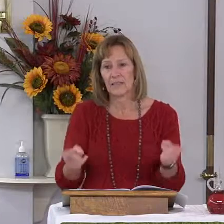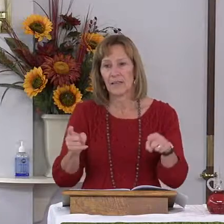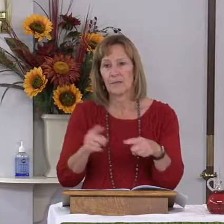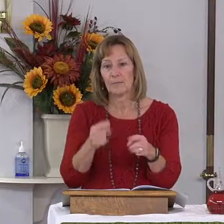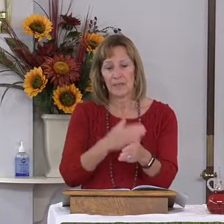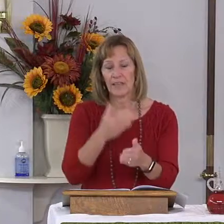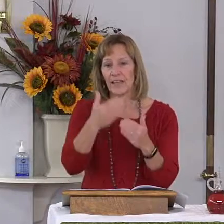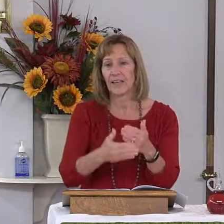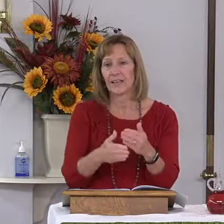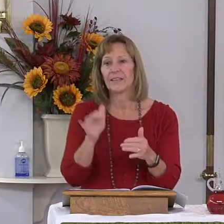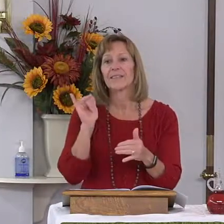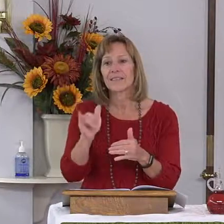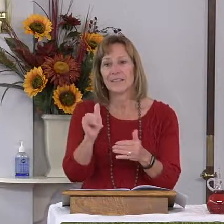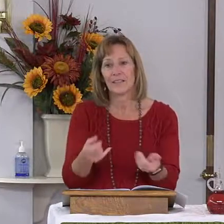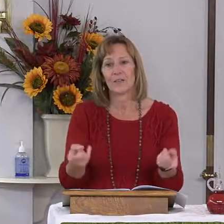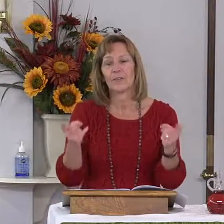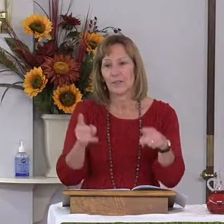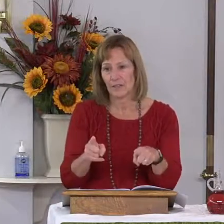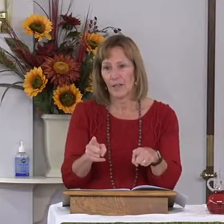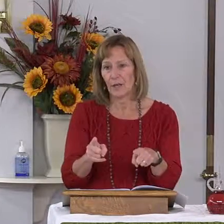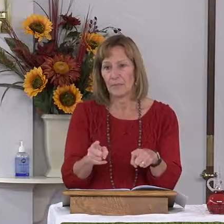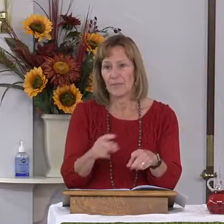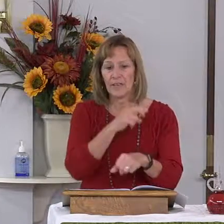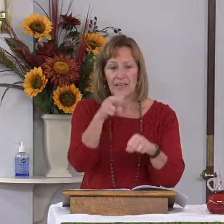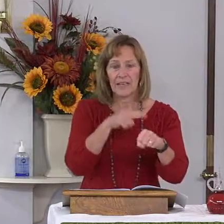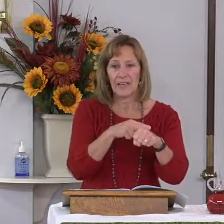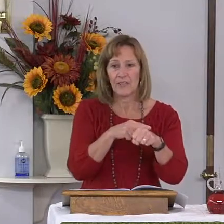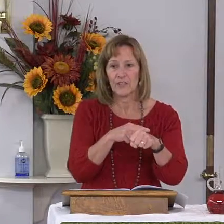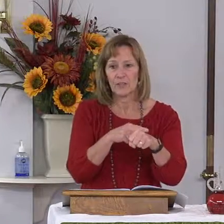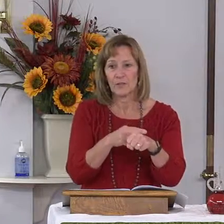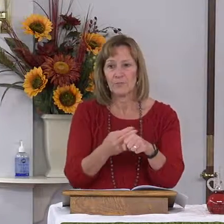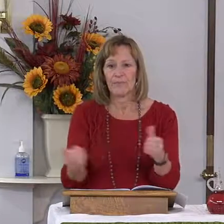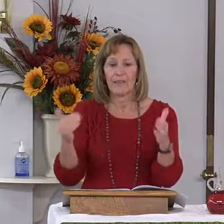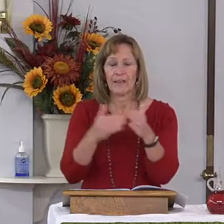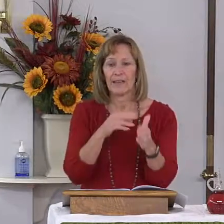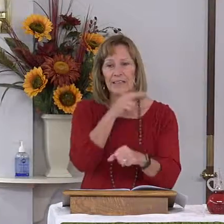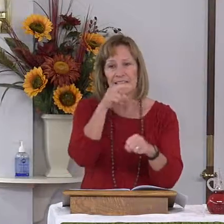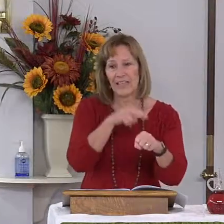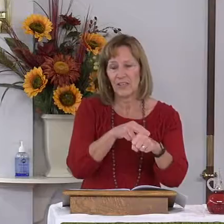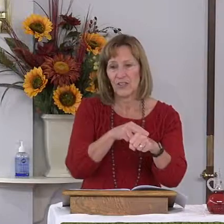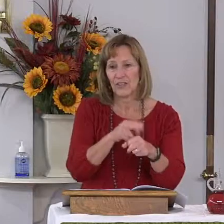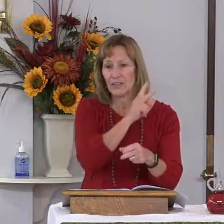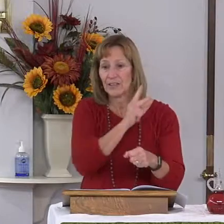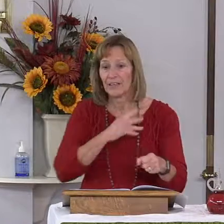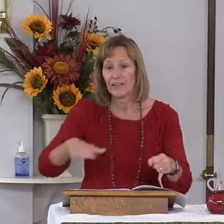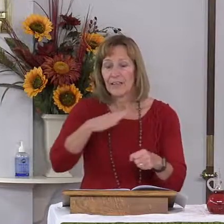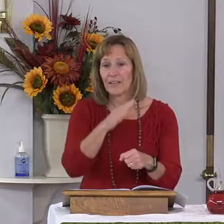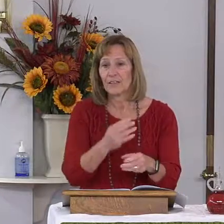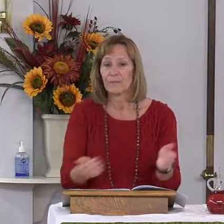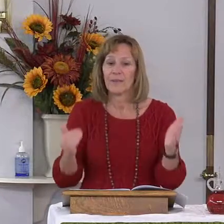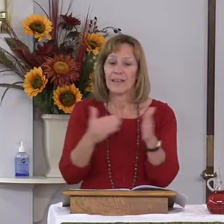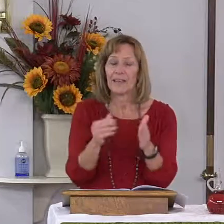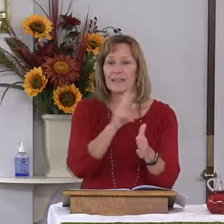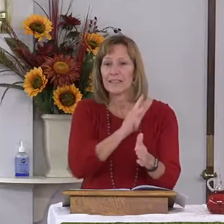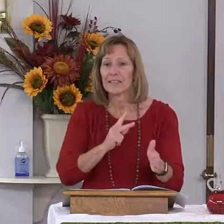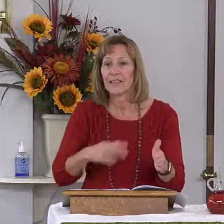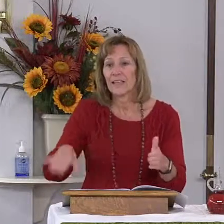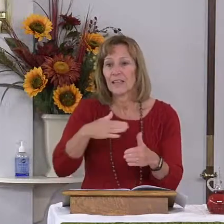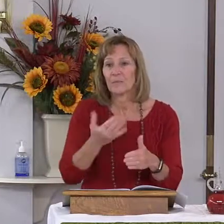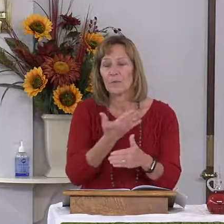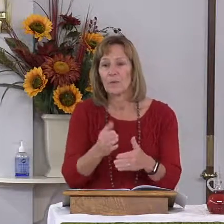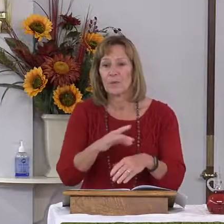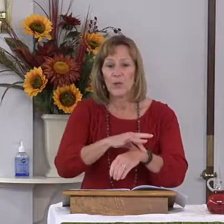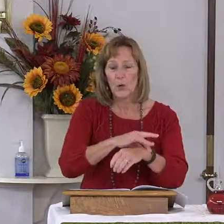end is still to come. For nation will rise against nation, and kingdom against kingdom. There